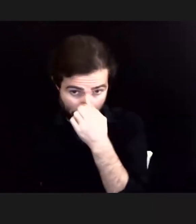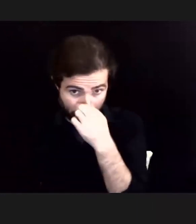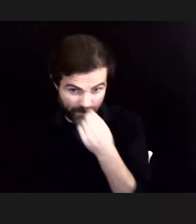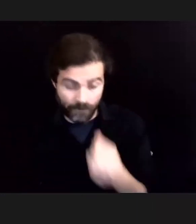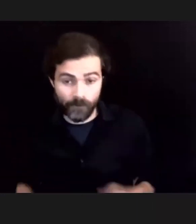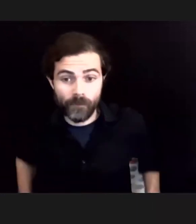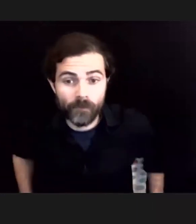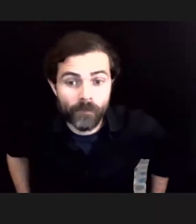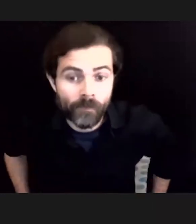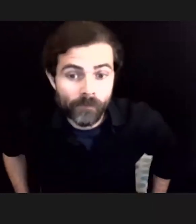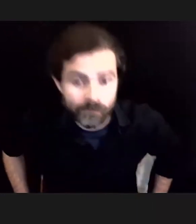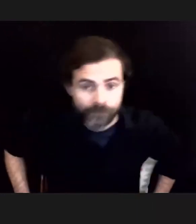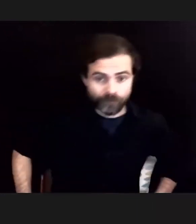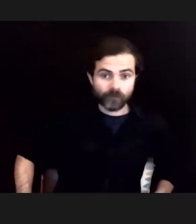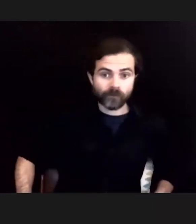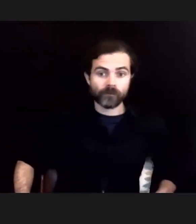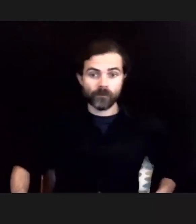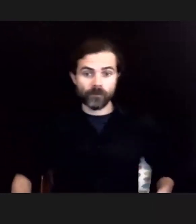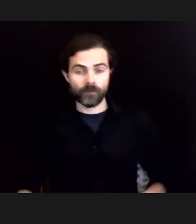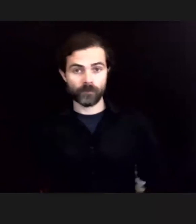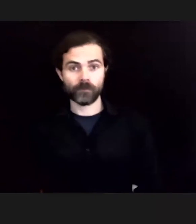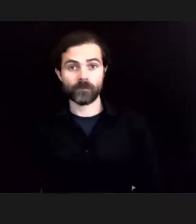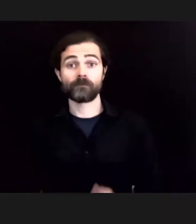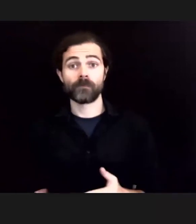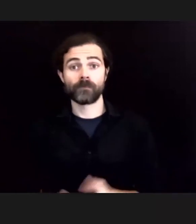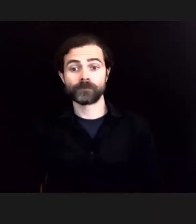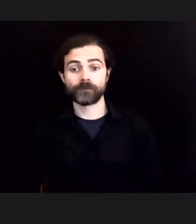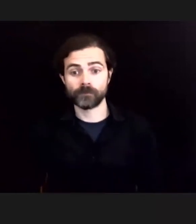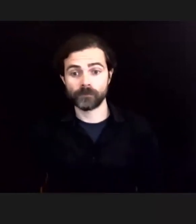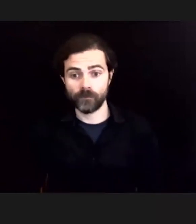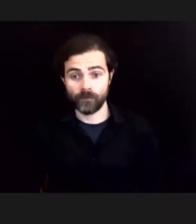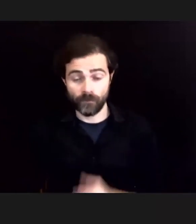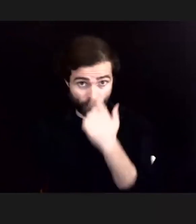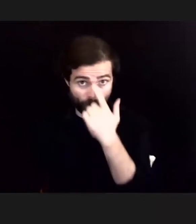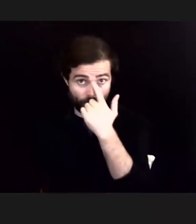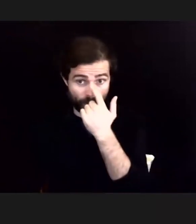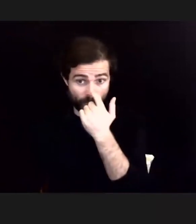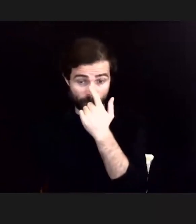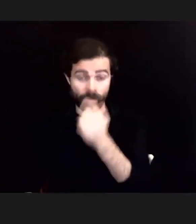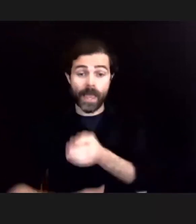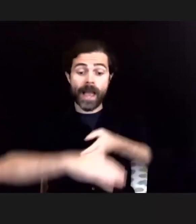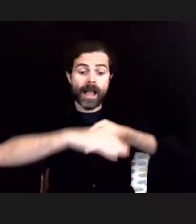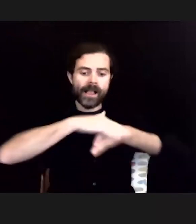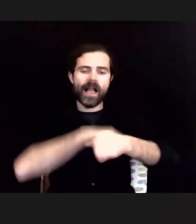you mean, or of course it's accessible, just take it, but meaning accessibility